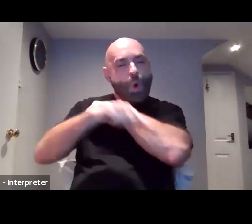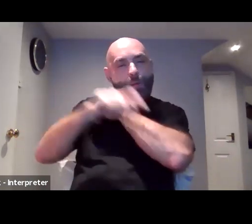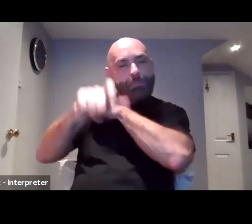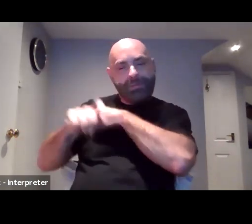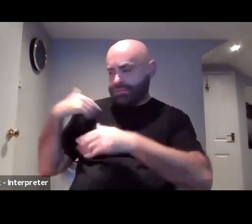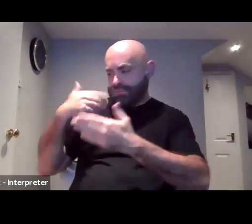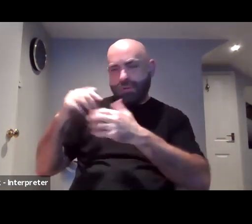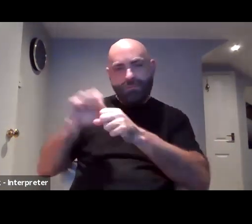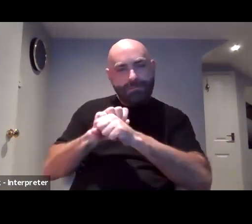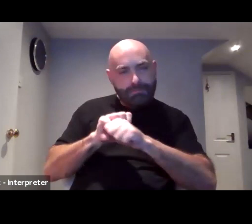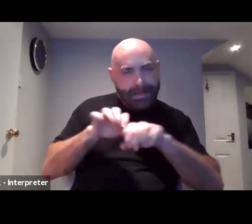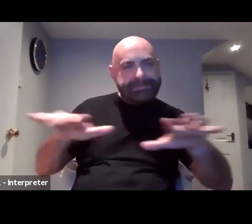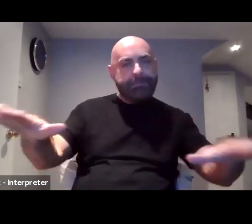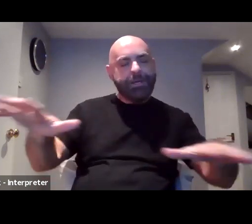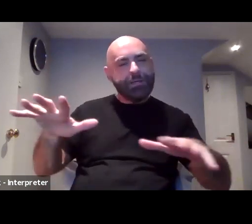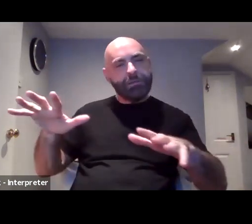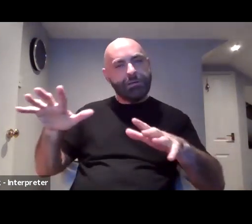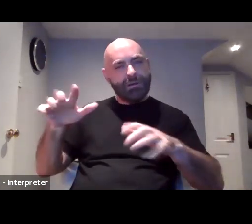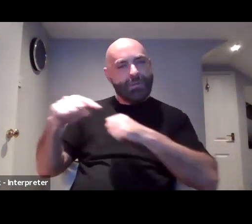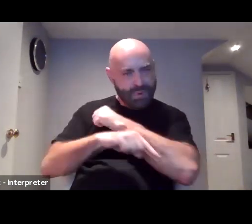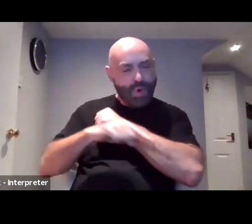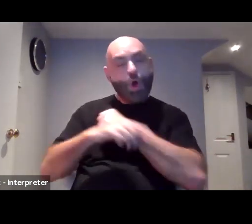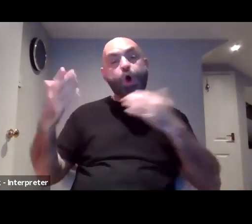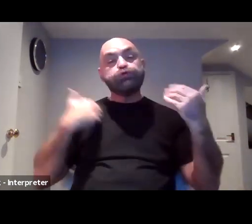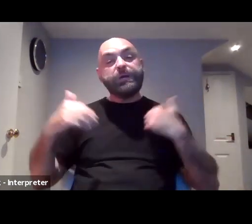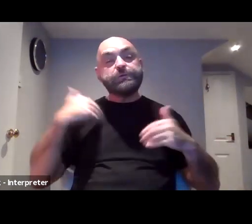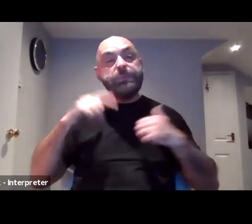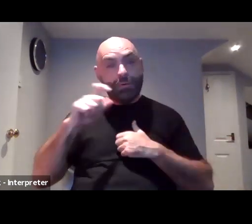the pandemic, and rich people, by and large, are getting richer.